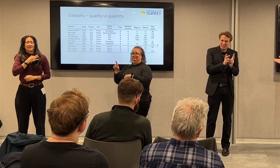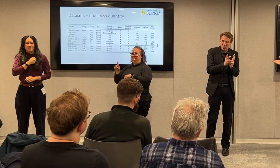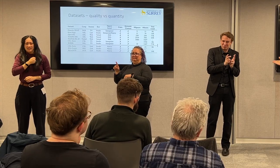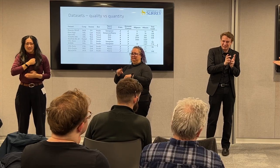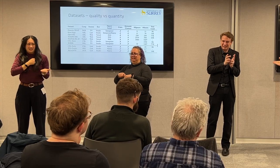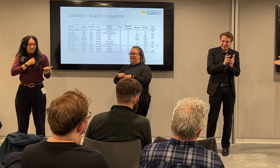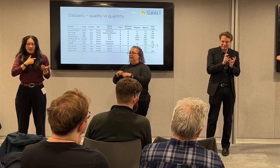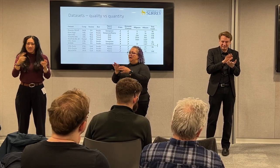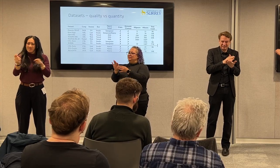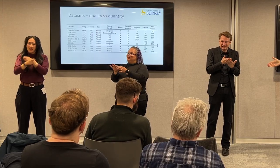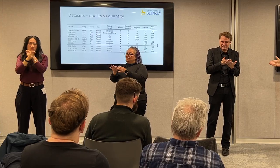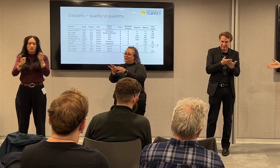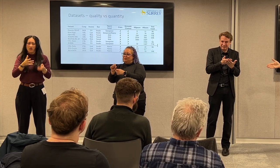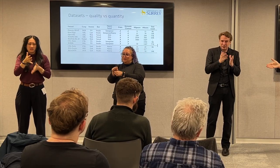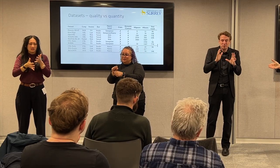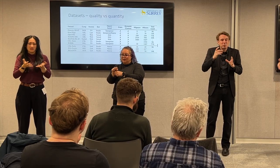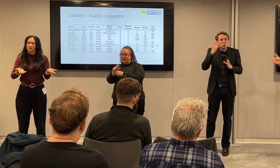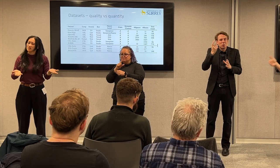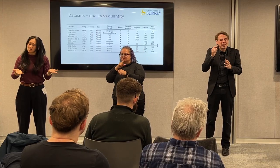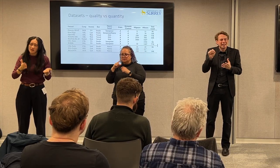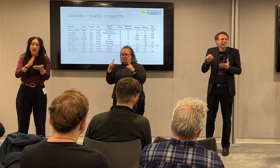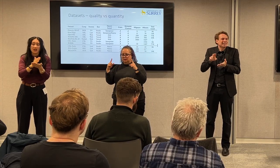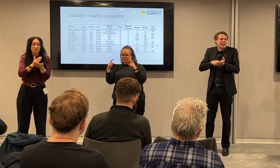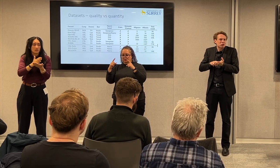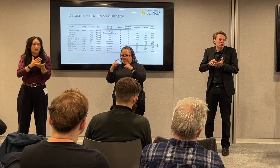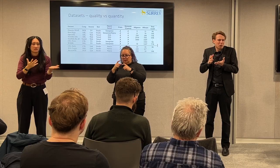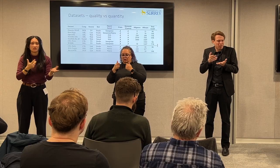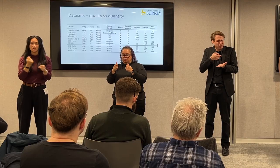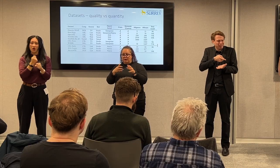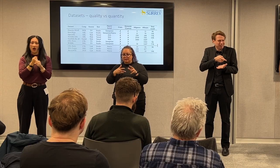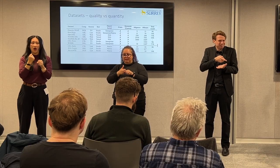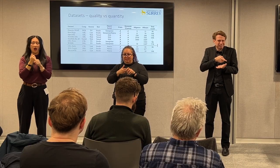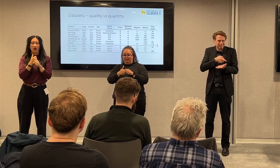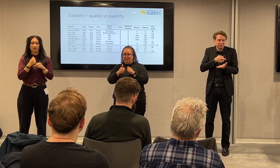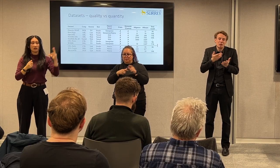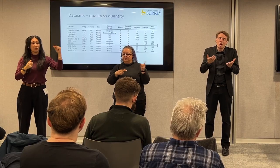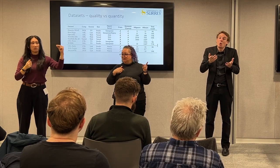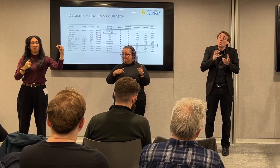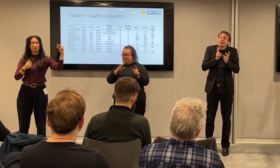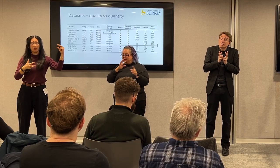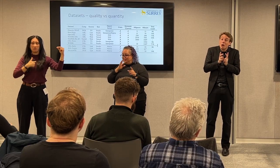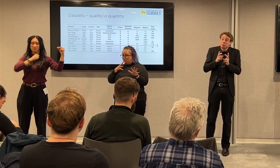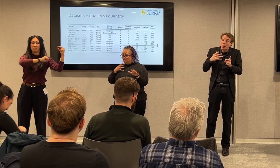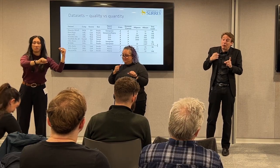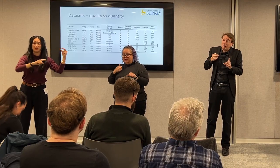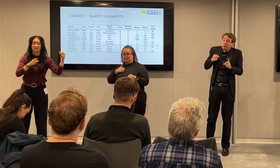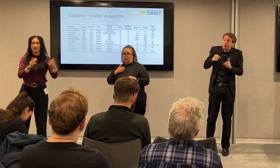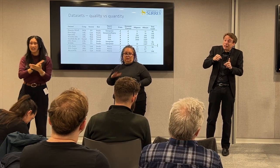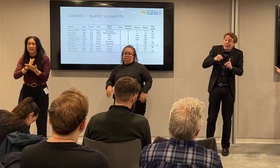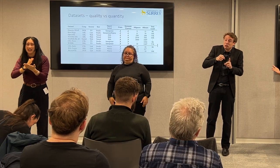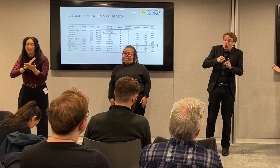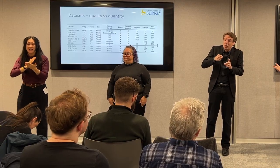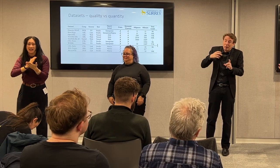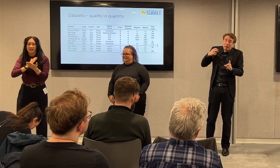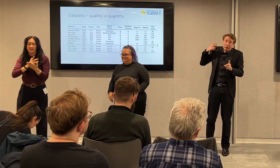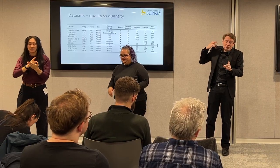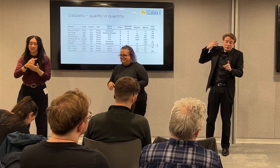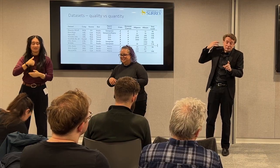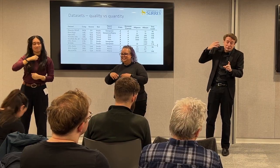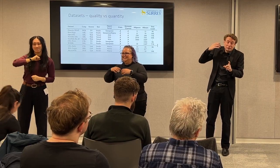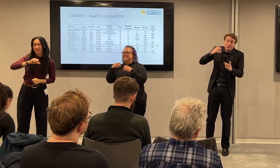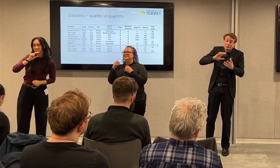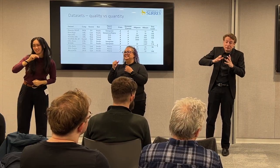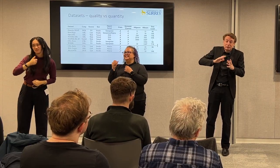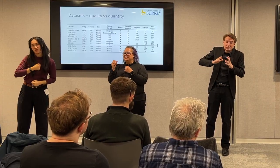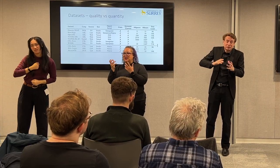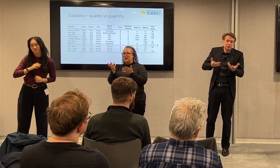the interpreter's job, is incredibly difficult. They're trying to keep up with me, and I'm talking too quickly. I'm sorry. And so